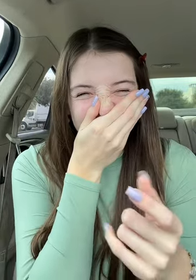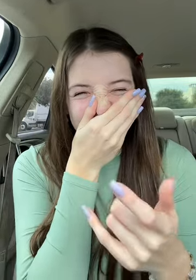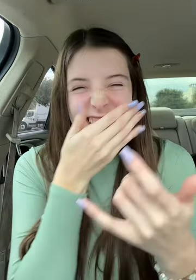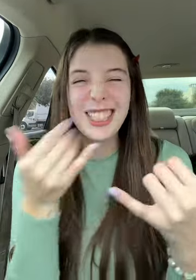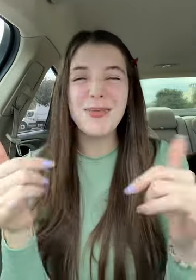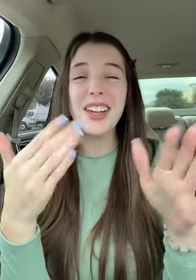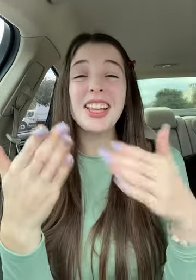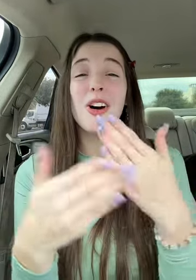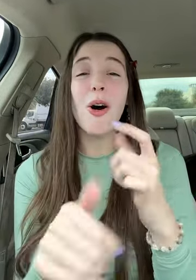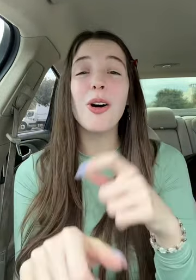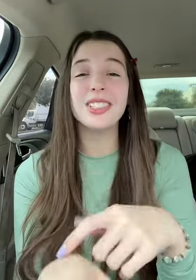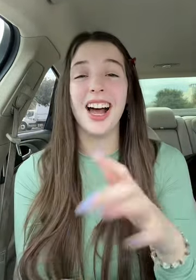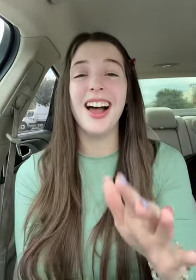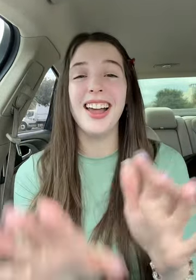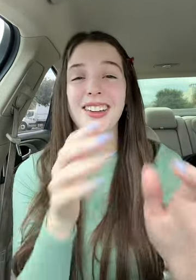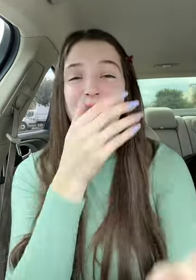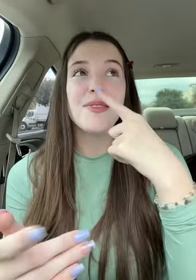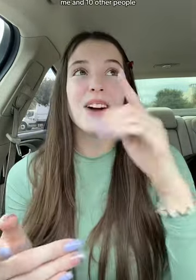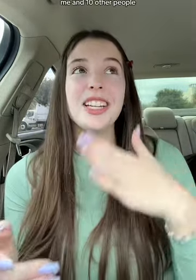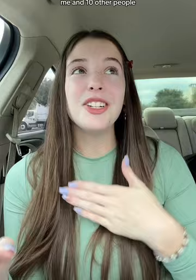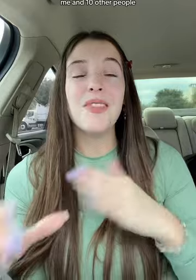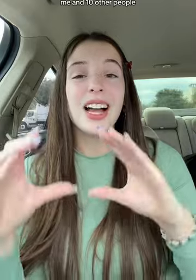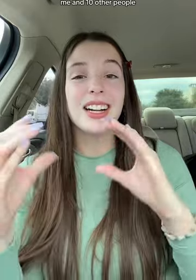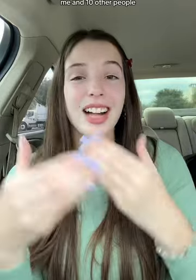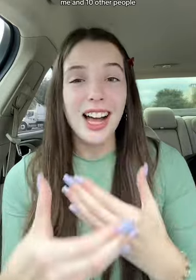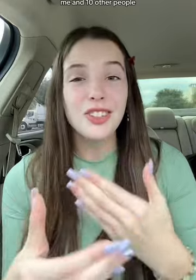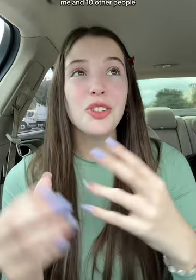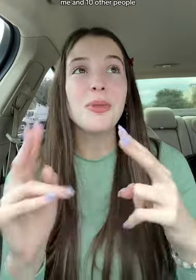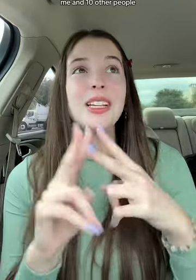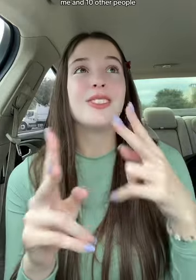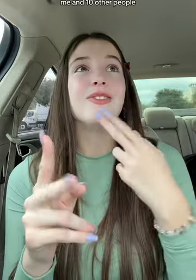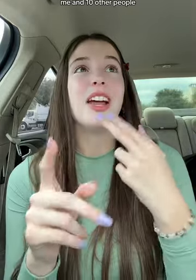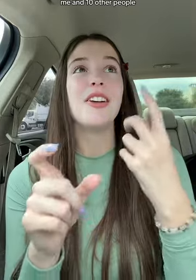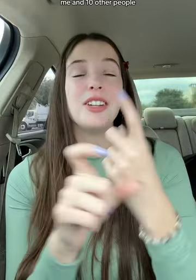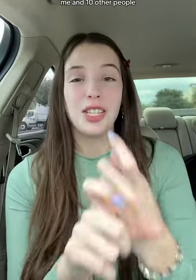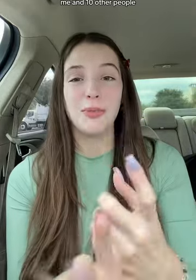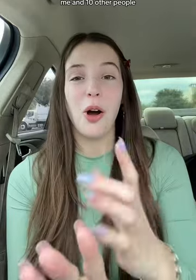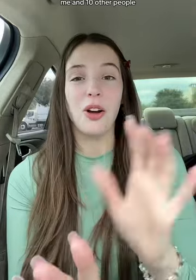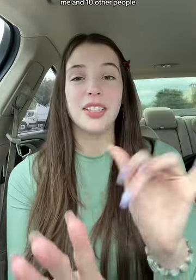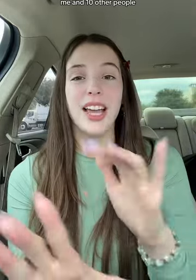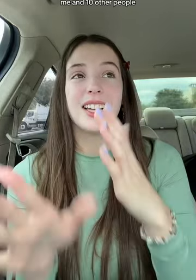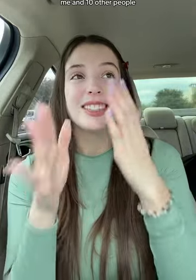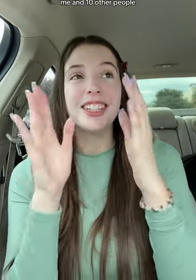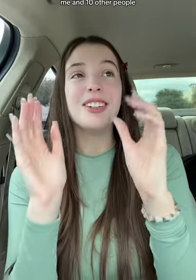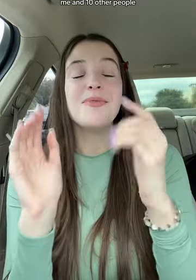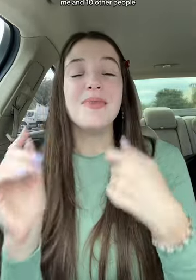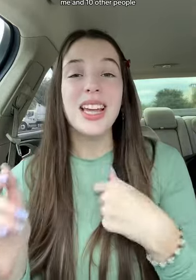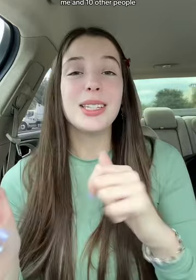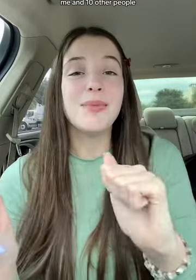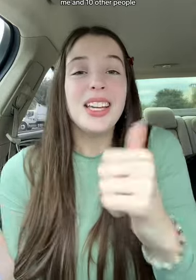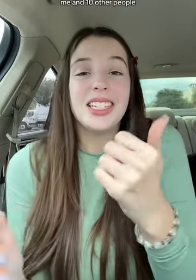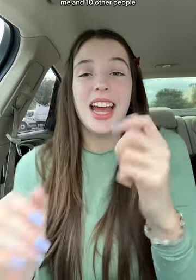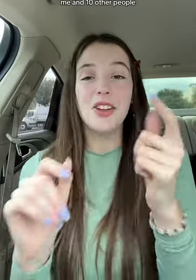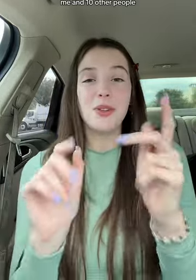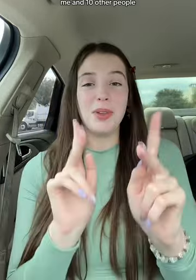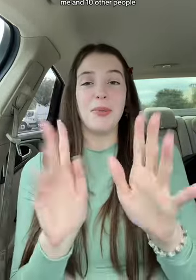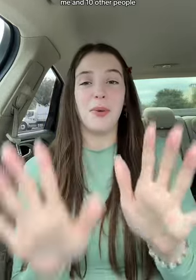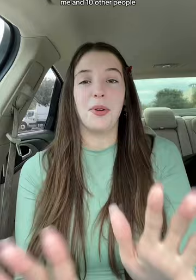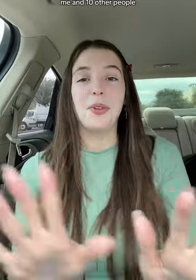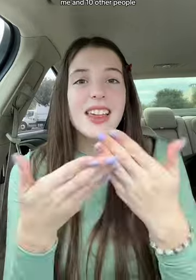It is playing the whole time. Mind you, my classroom is very small. Like, it's me and 10 other people. The